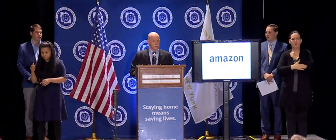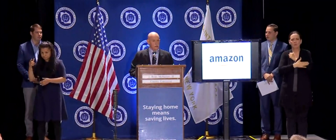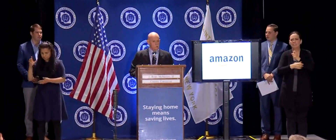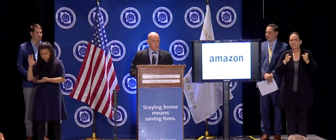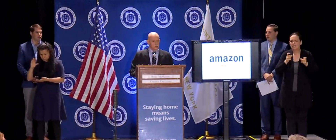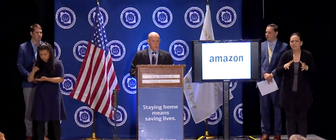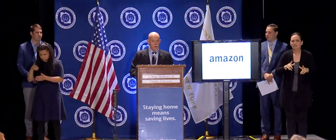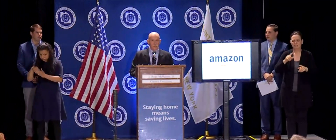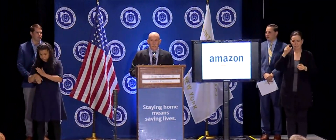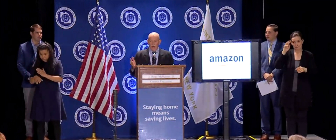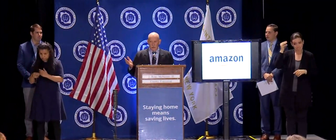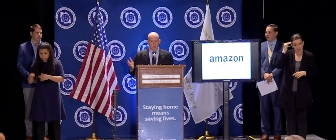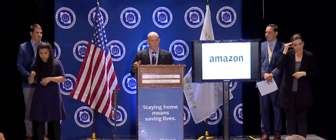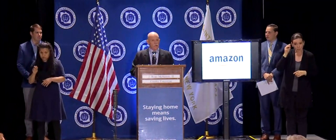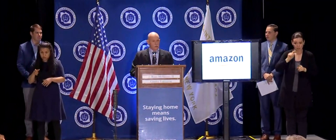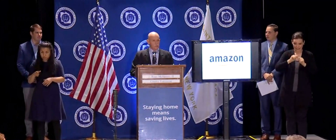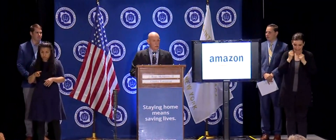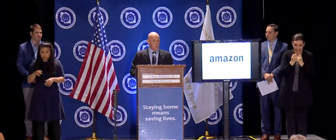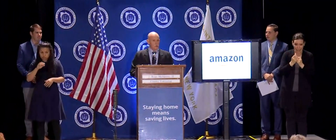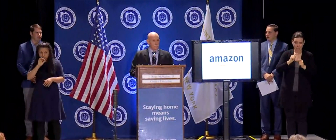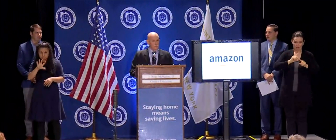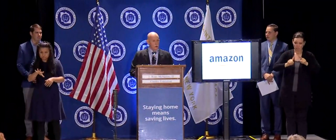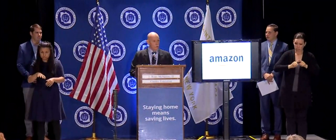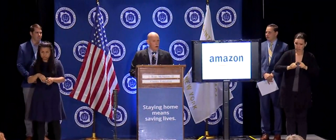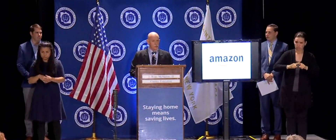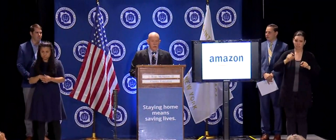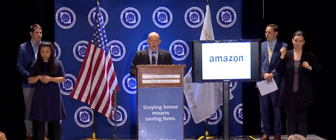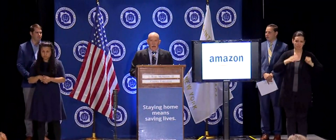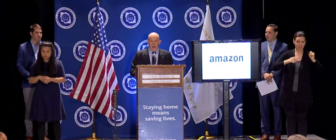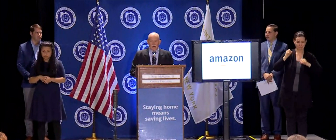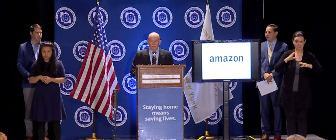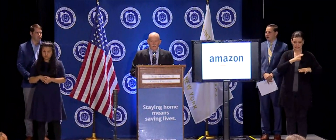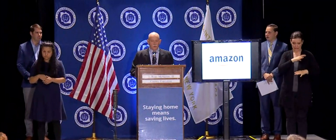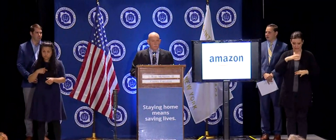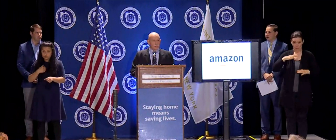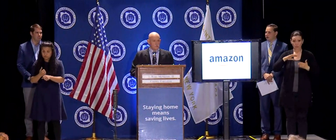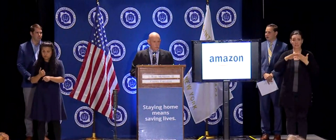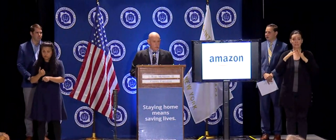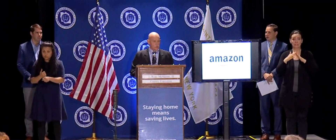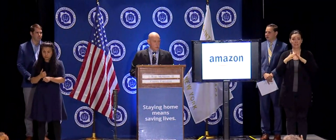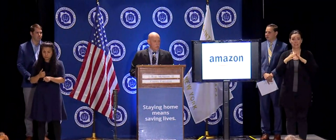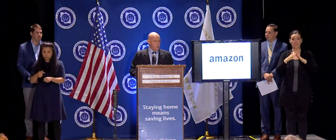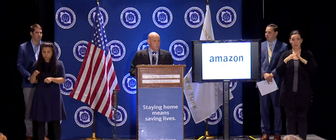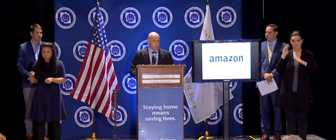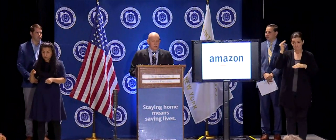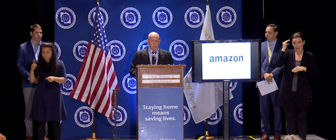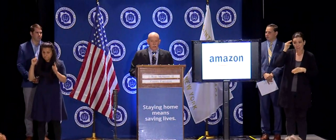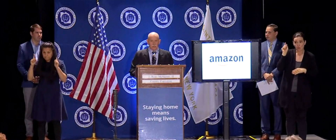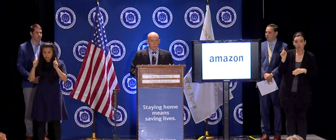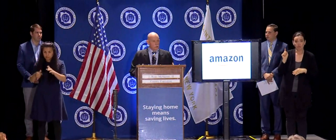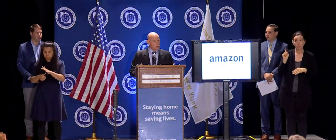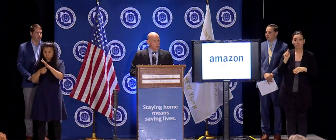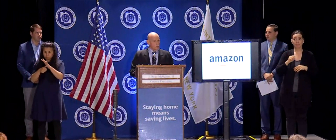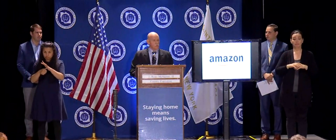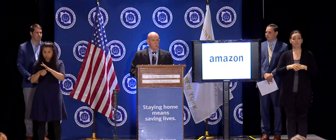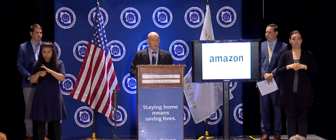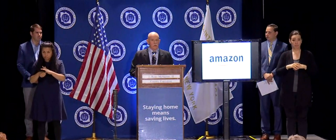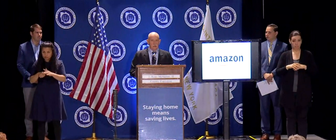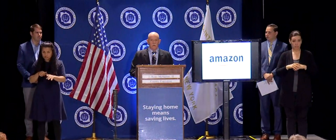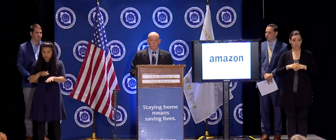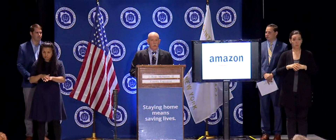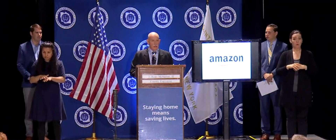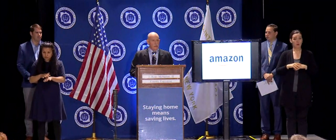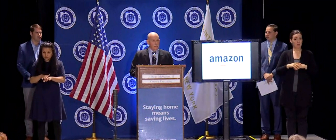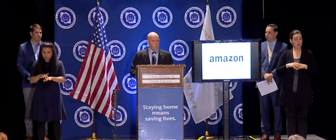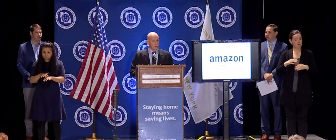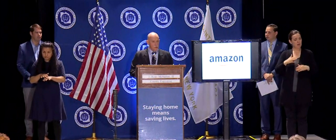committed to getting things done. On the City Council, I work with Mayor Walsh. I am firmly convinced that the city of Syracuse and Central New York can